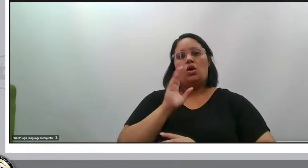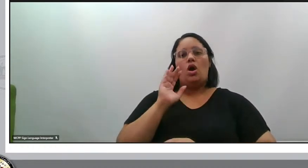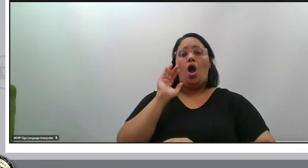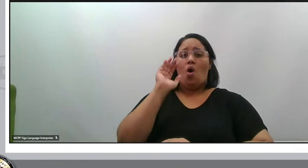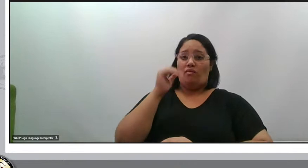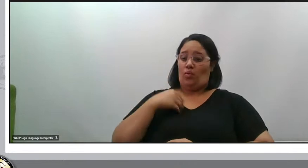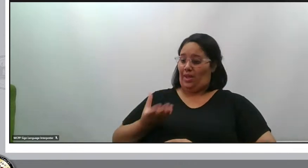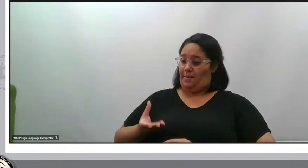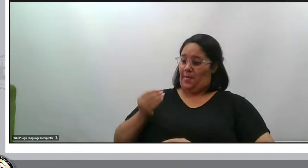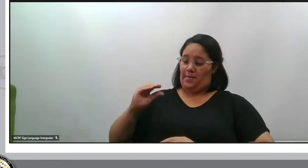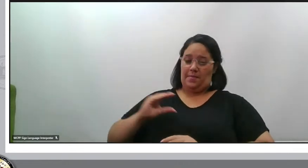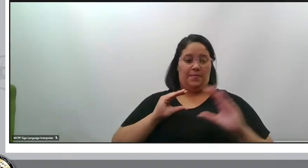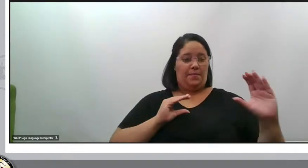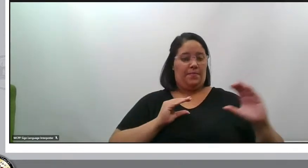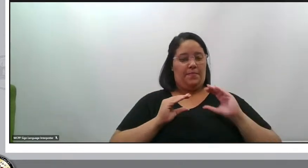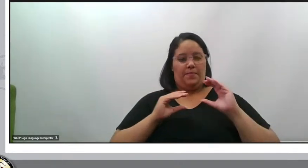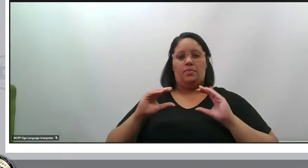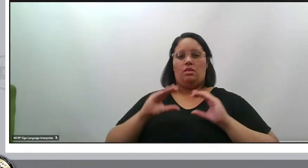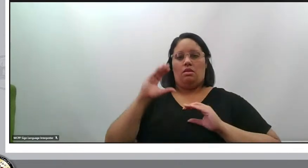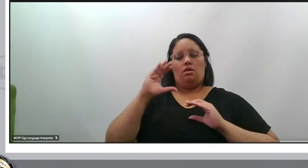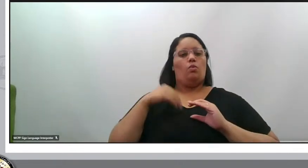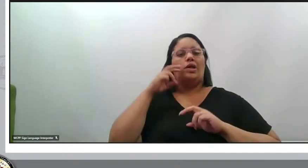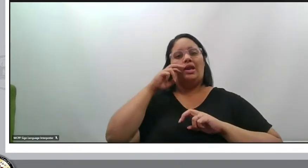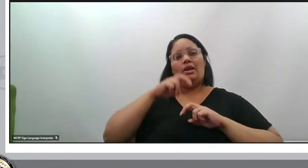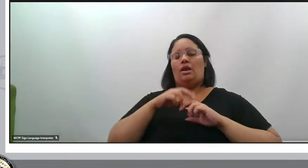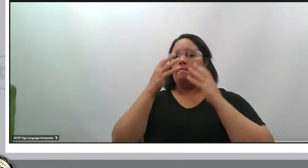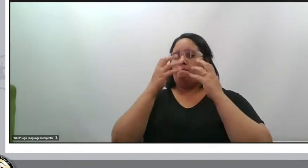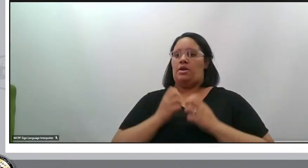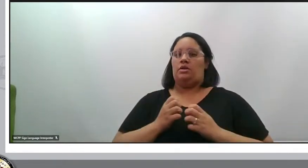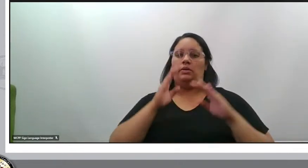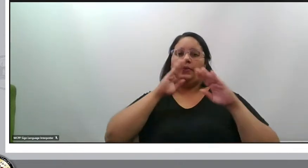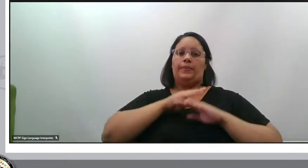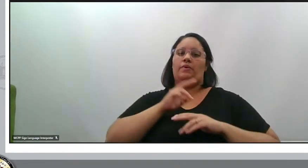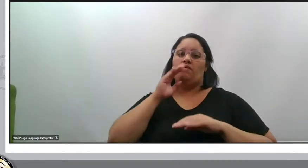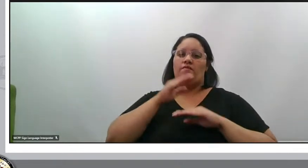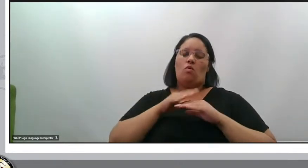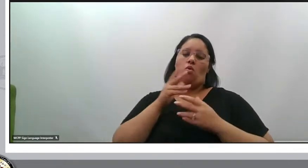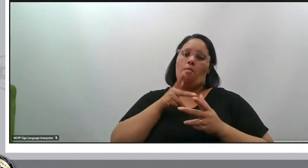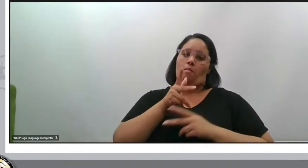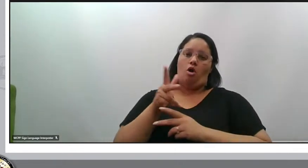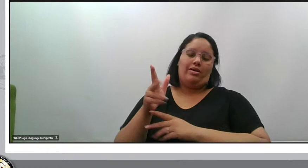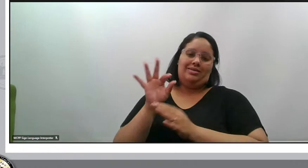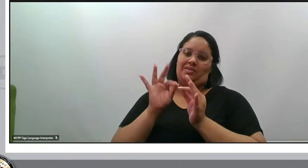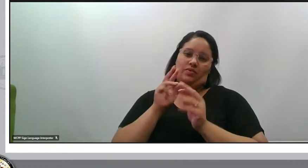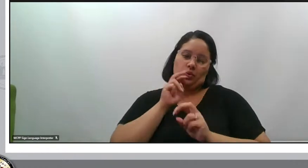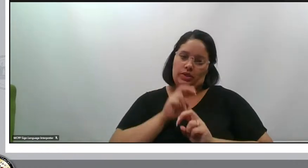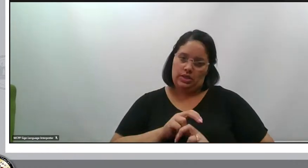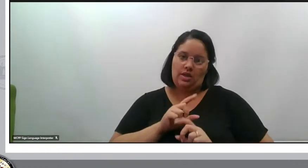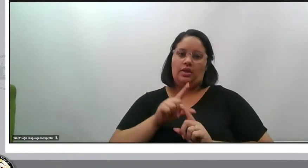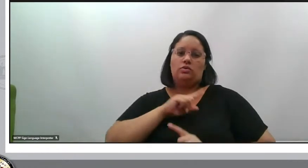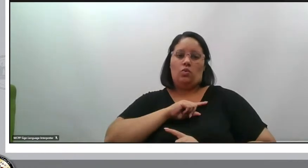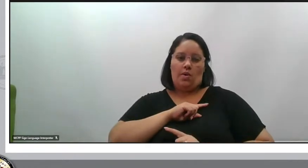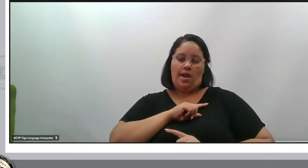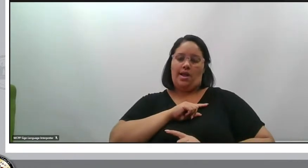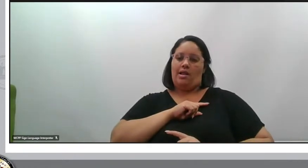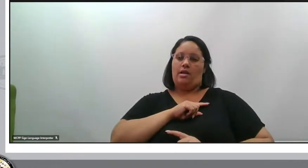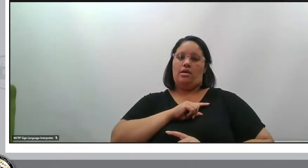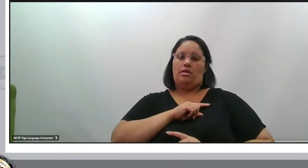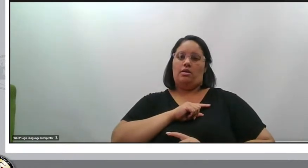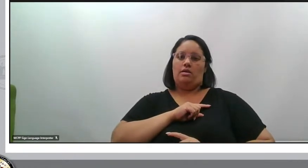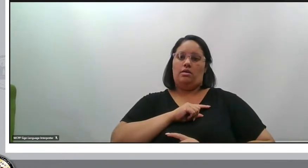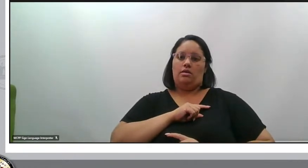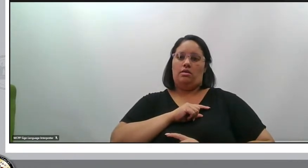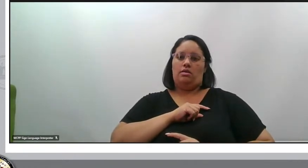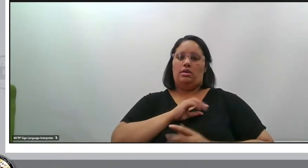received to Transport and Public Works, so we're not projecting a budget for any revenue received for parking specifically, and that's the reason why, due to the